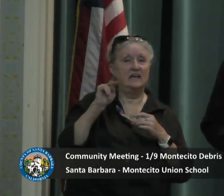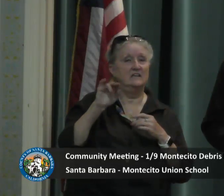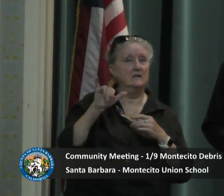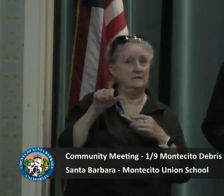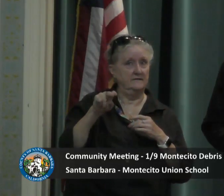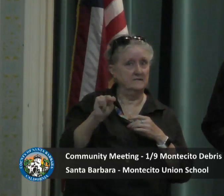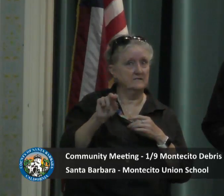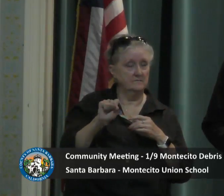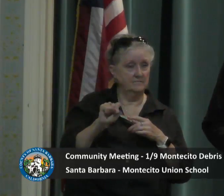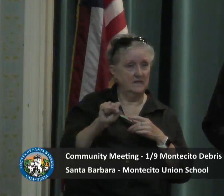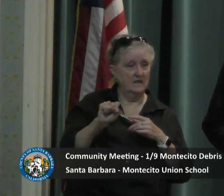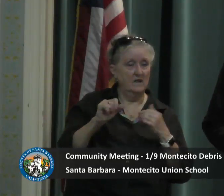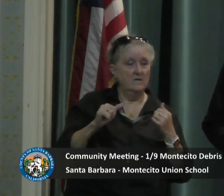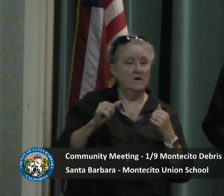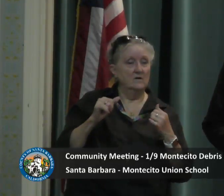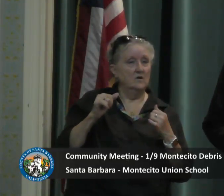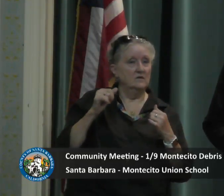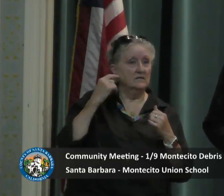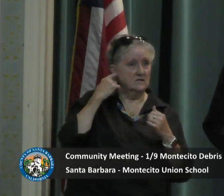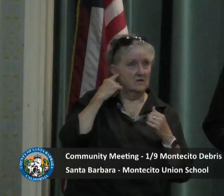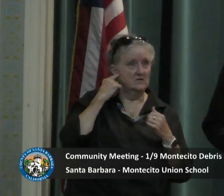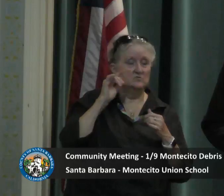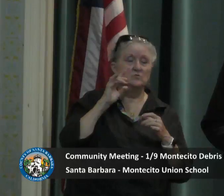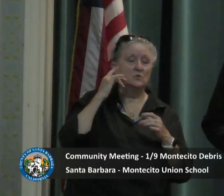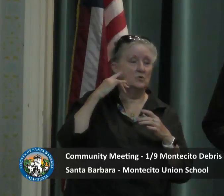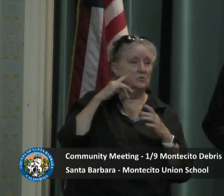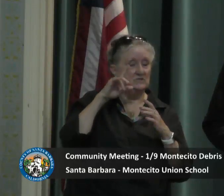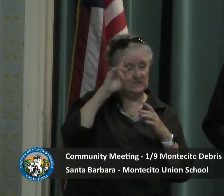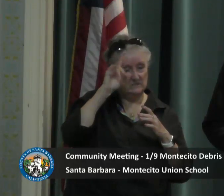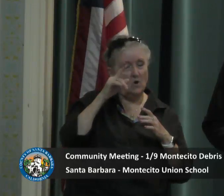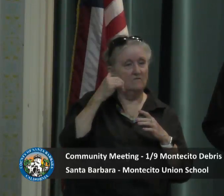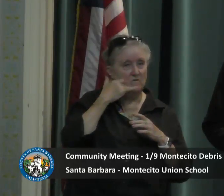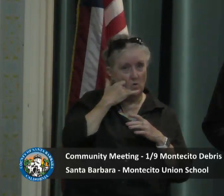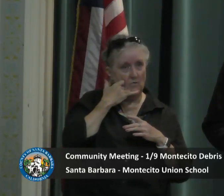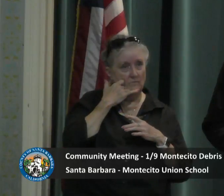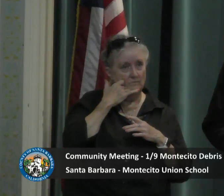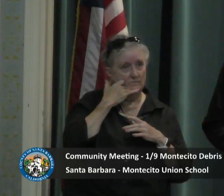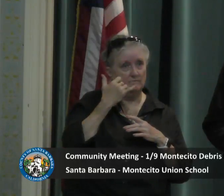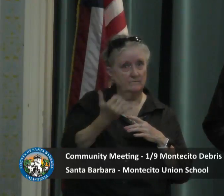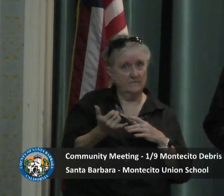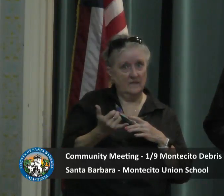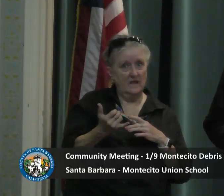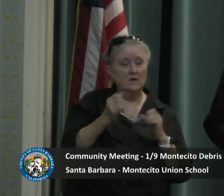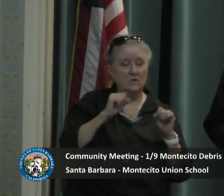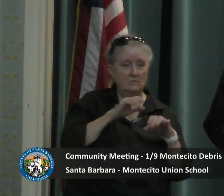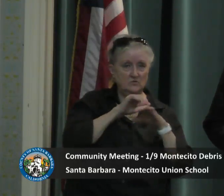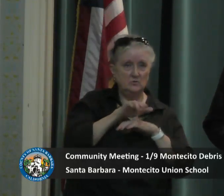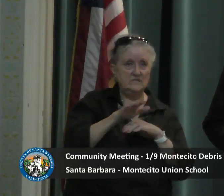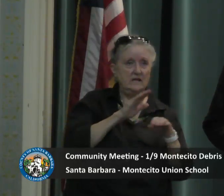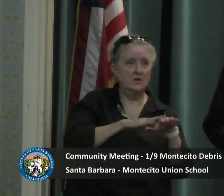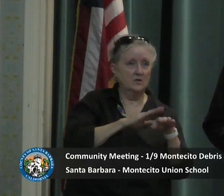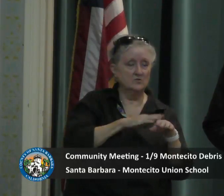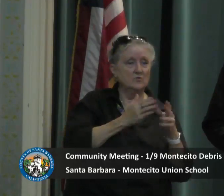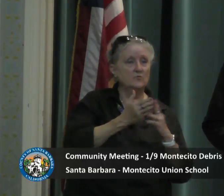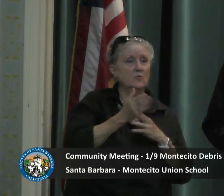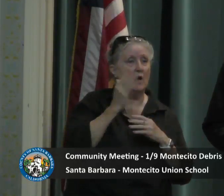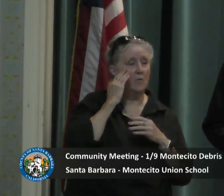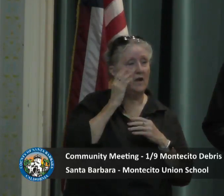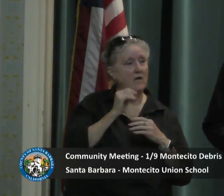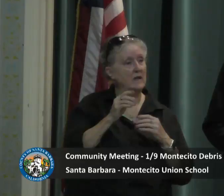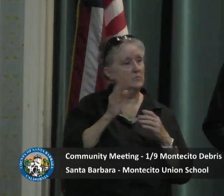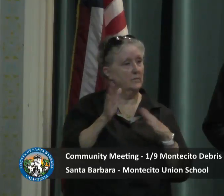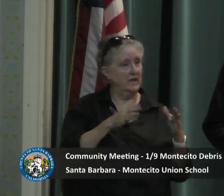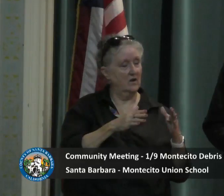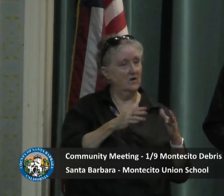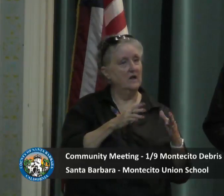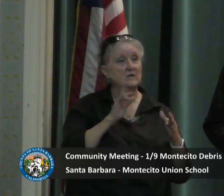The modern day siren is your smartphone. We are able to send you alerts through Aware and Prepare. alerting, and